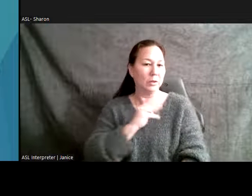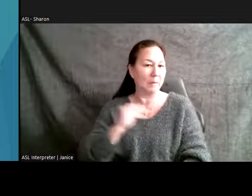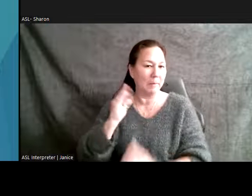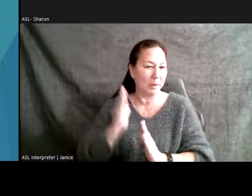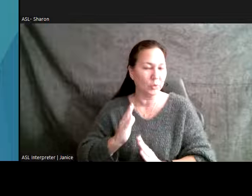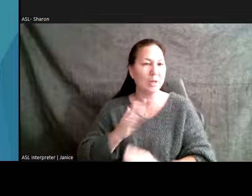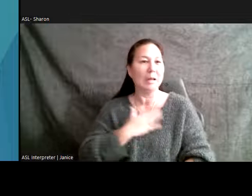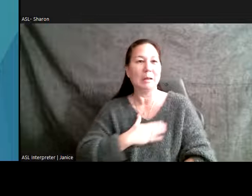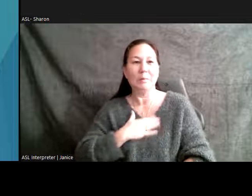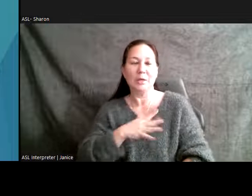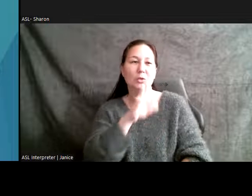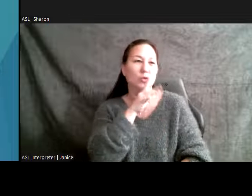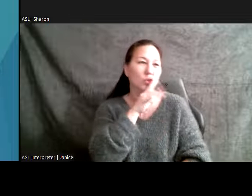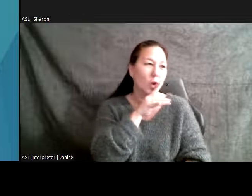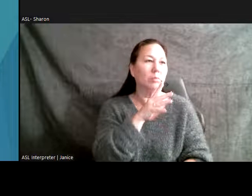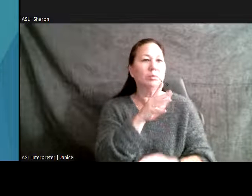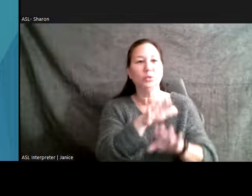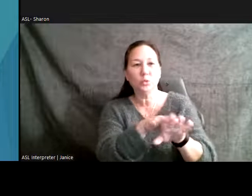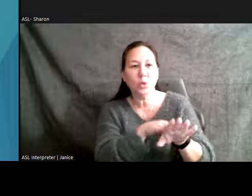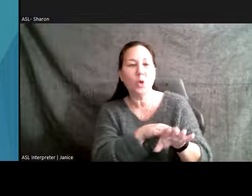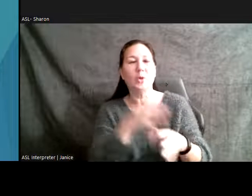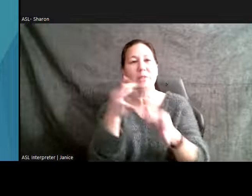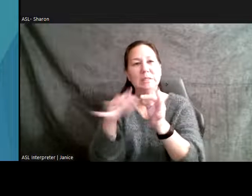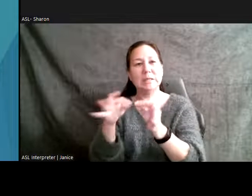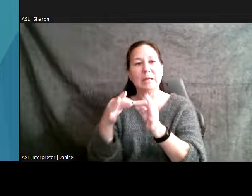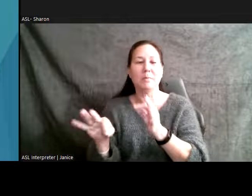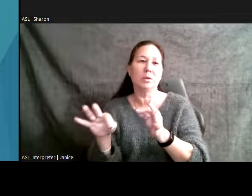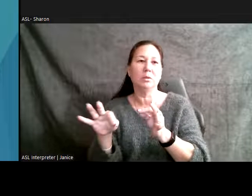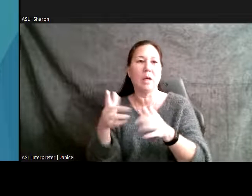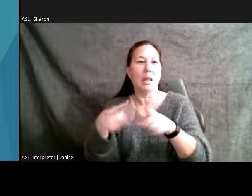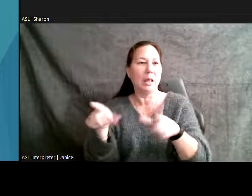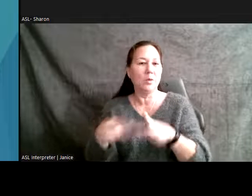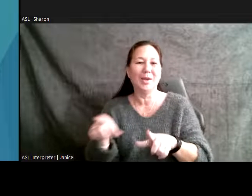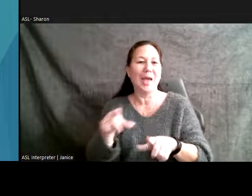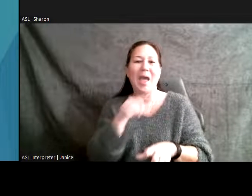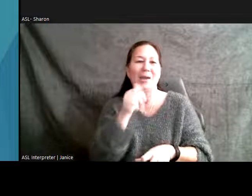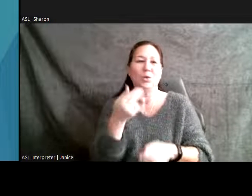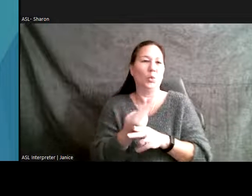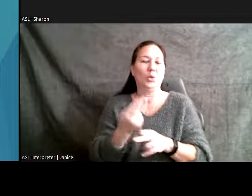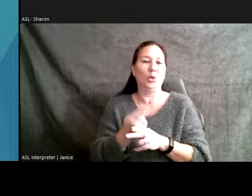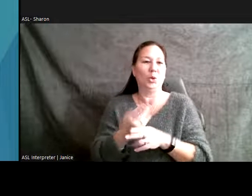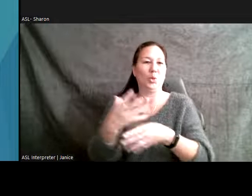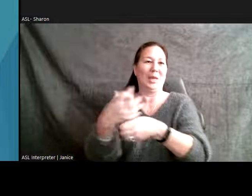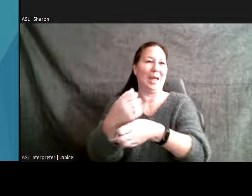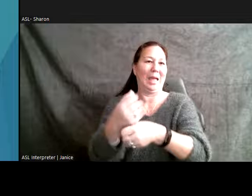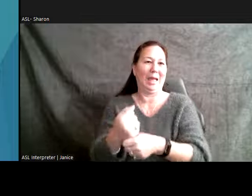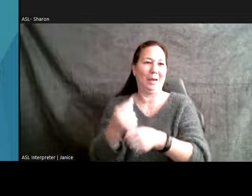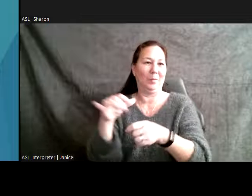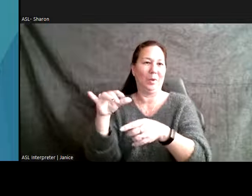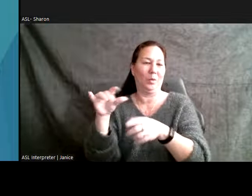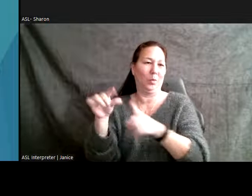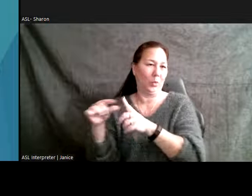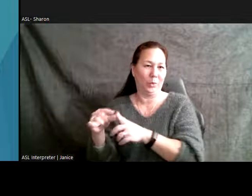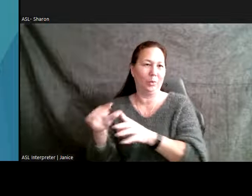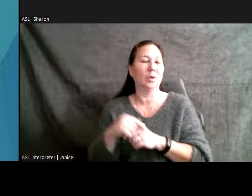slowly, use simple language, and minimize the use of acronyms. And please identify yourself